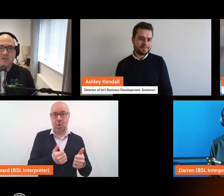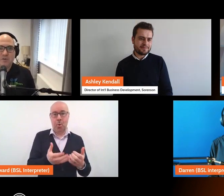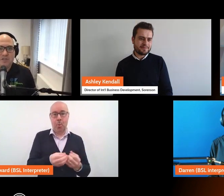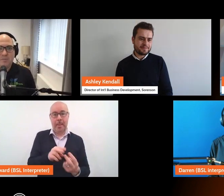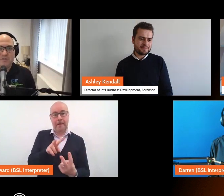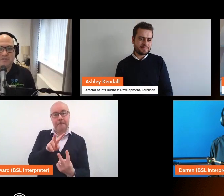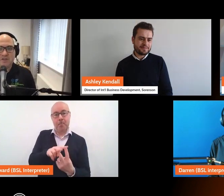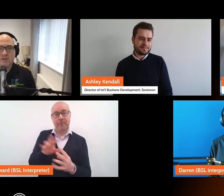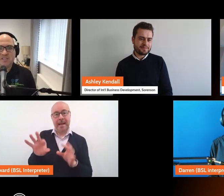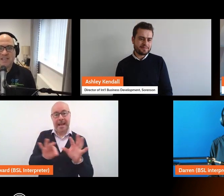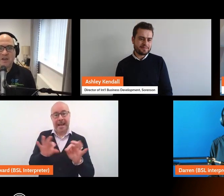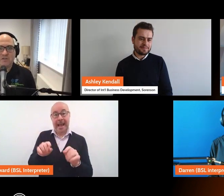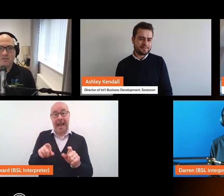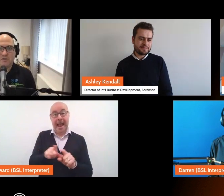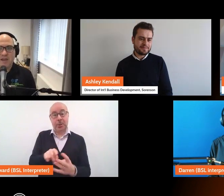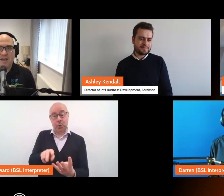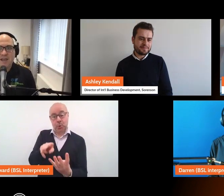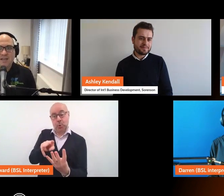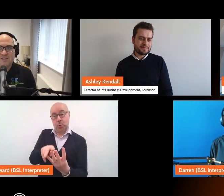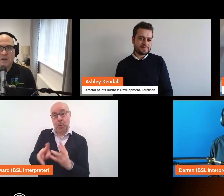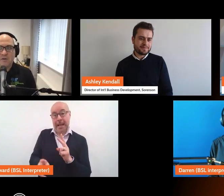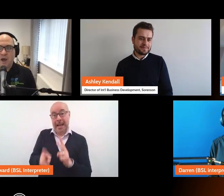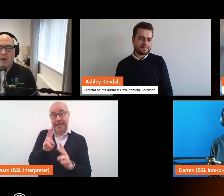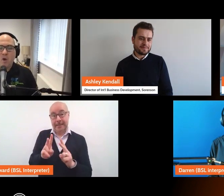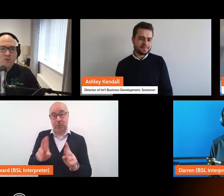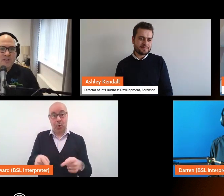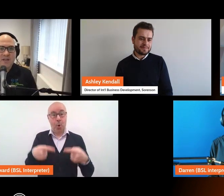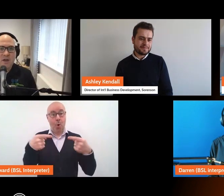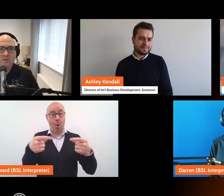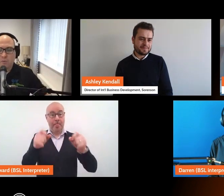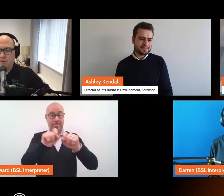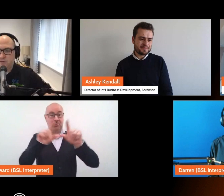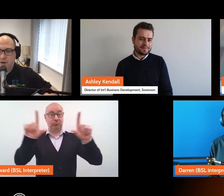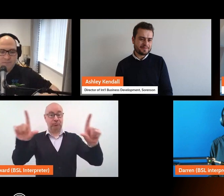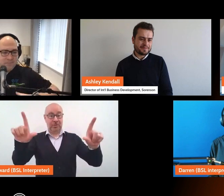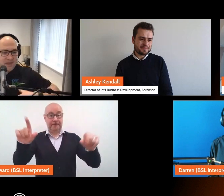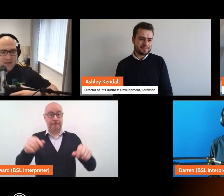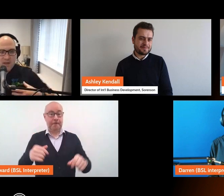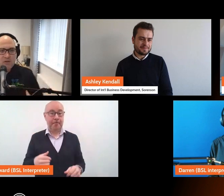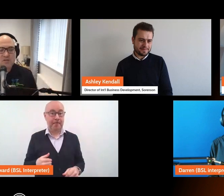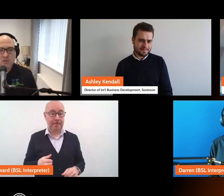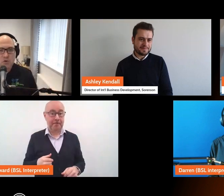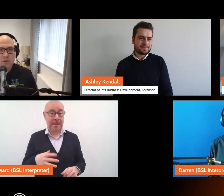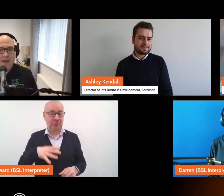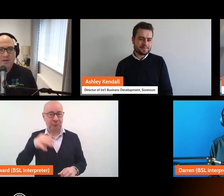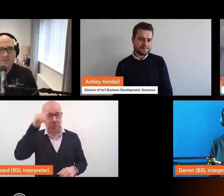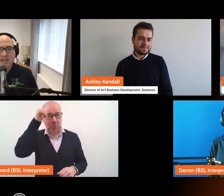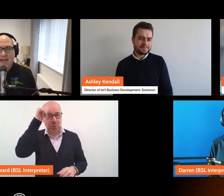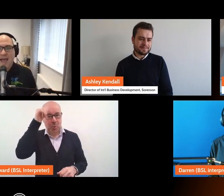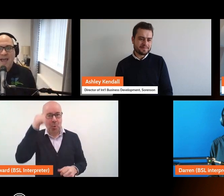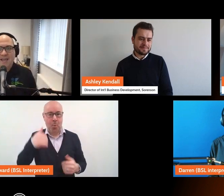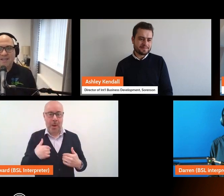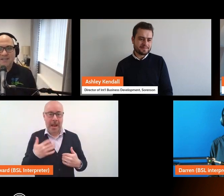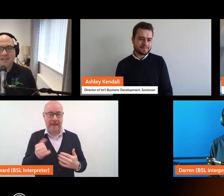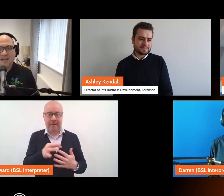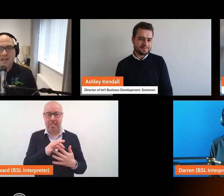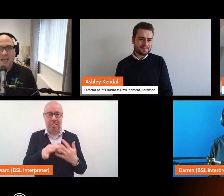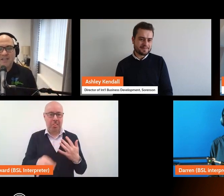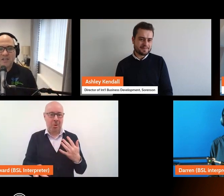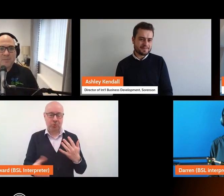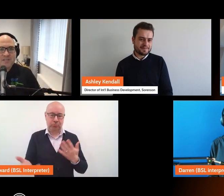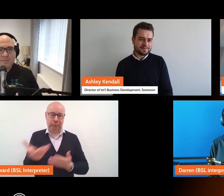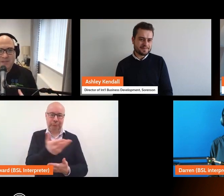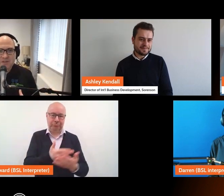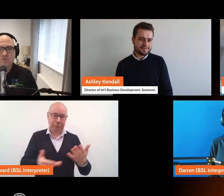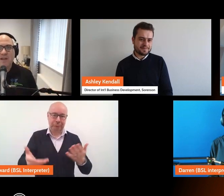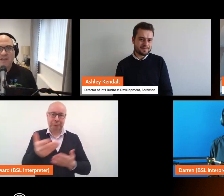and the two interpreters that you can see on screen. So I already know that we've got loads to talk about, and